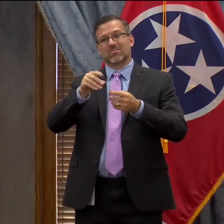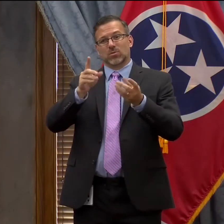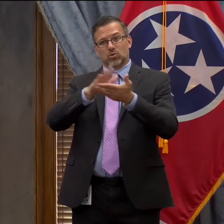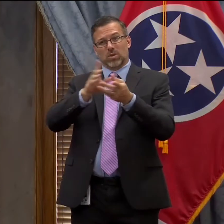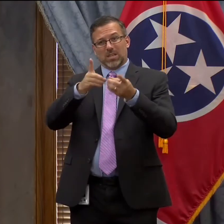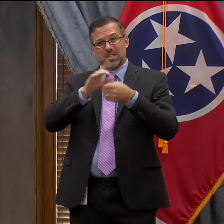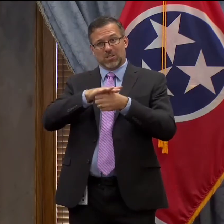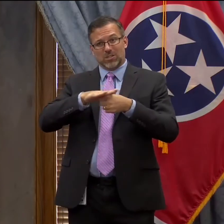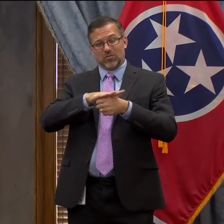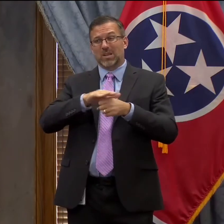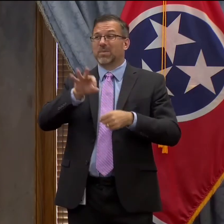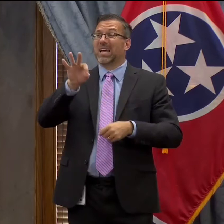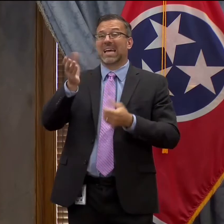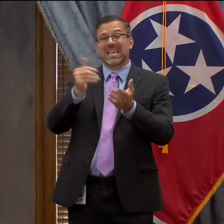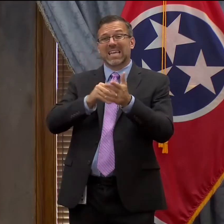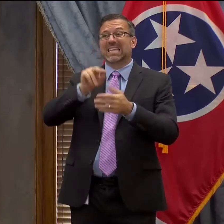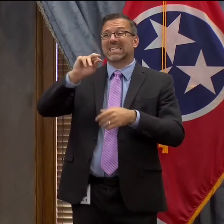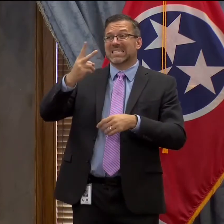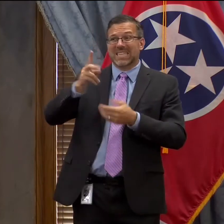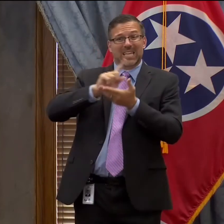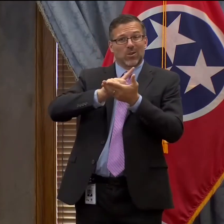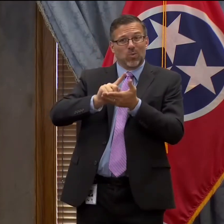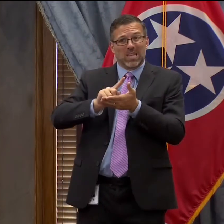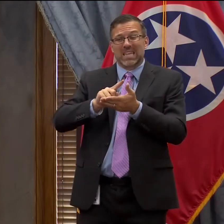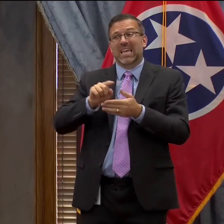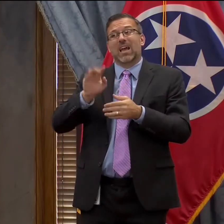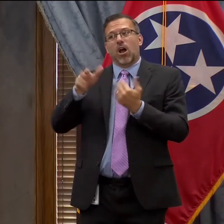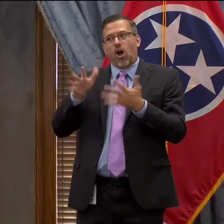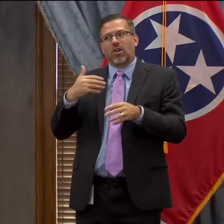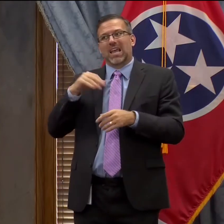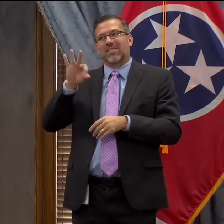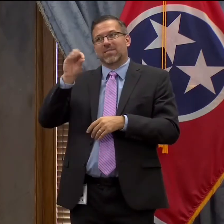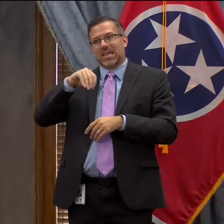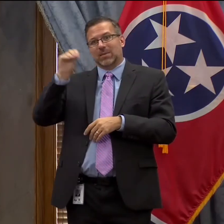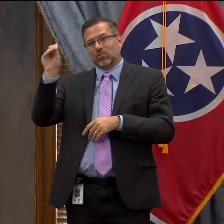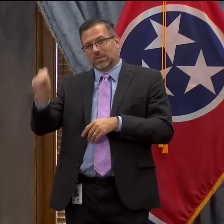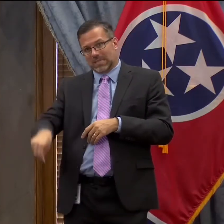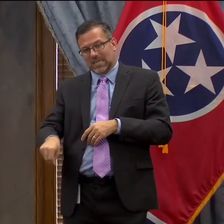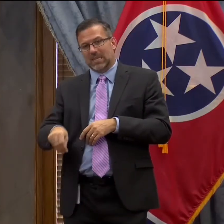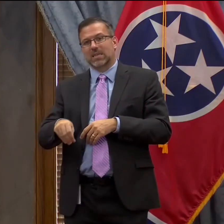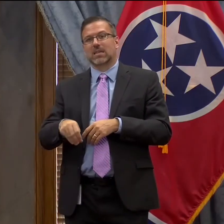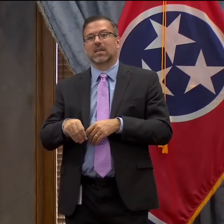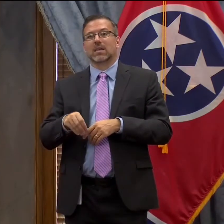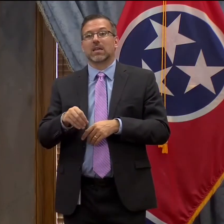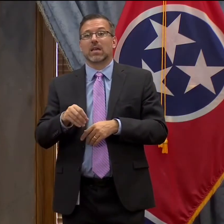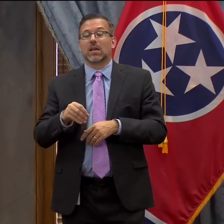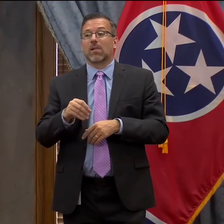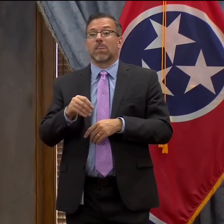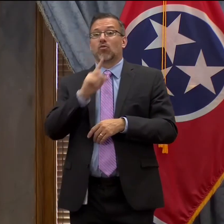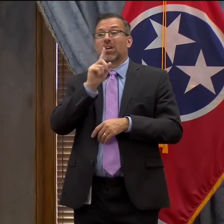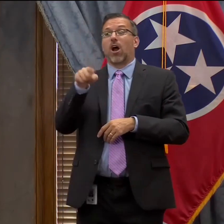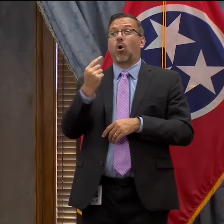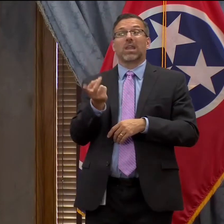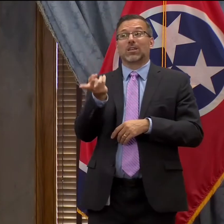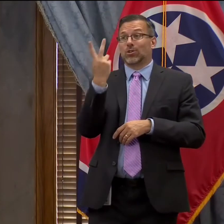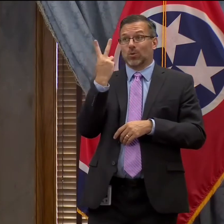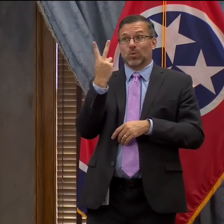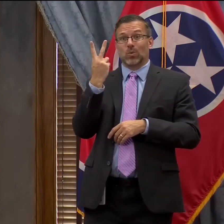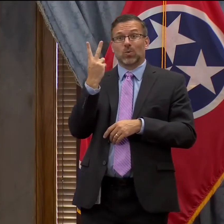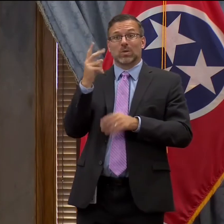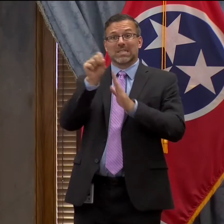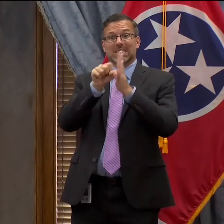the second week, again, with one, we're one out of two departments of education who have provided a dashboard nationally, continue to be